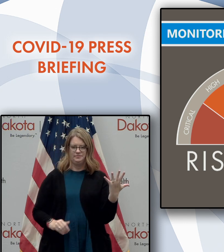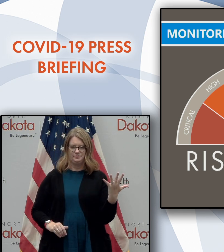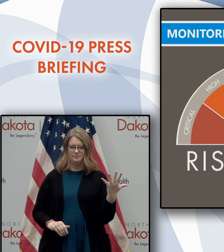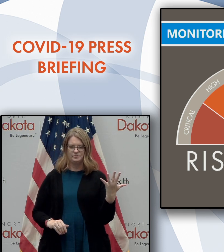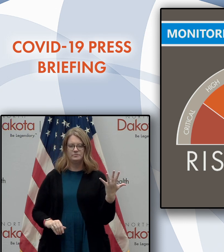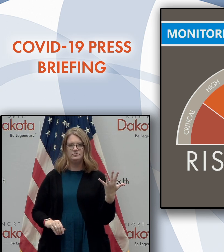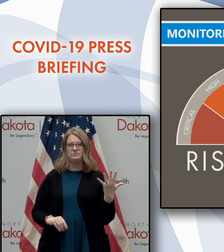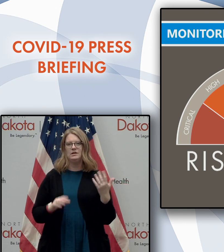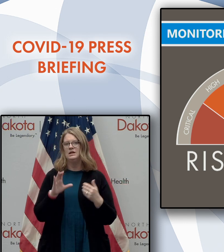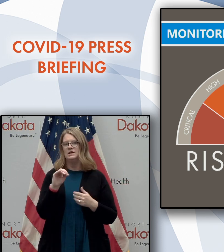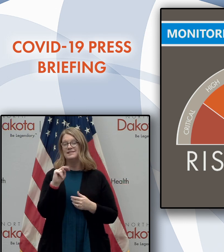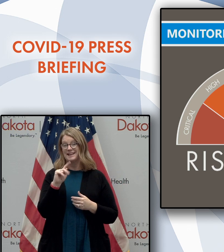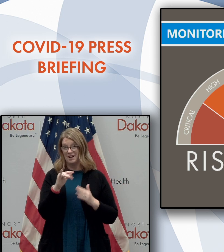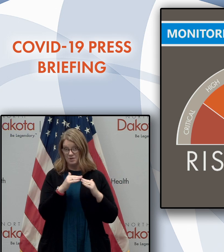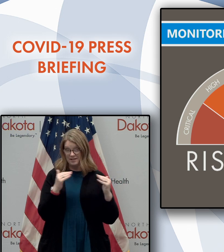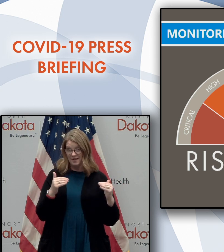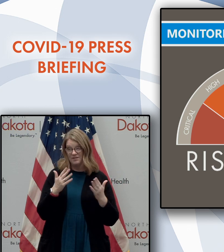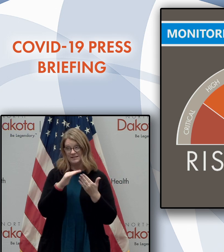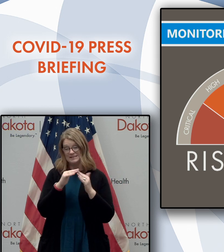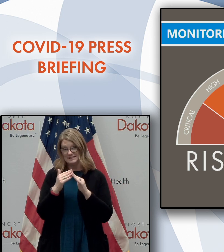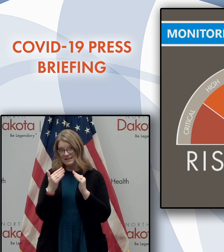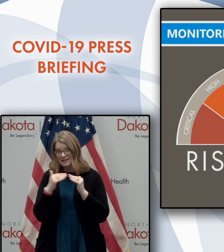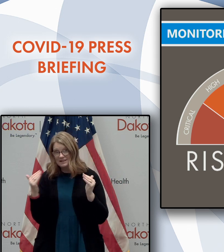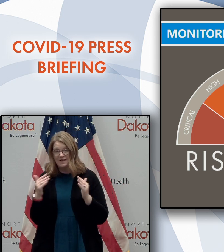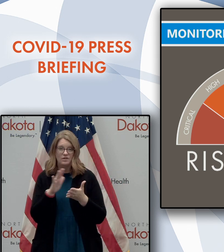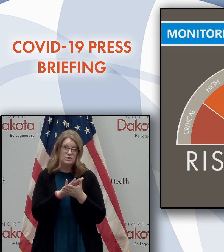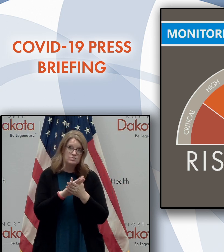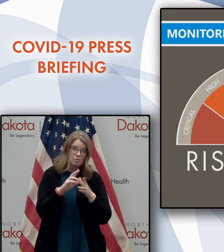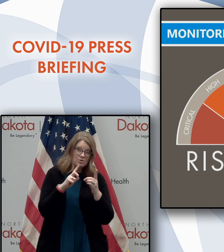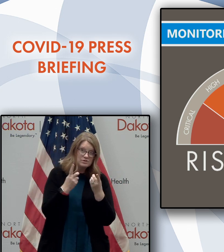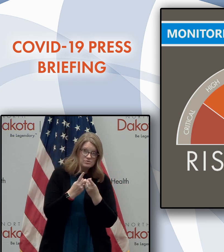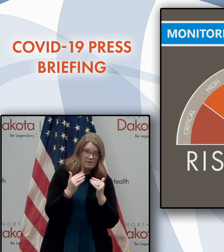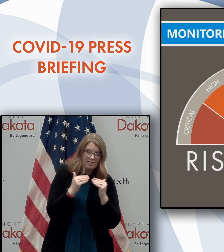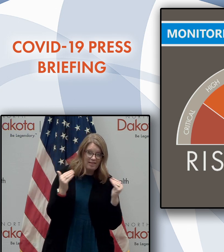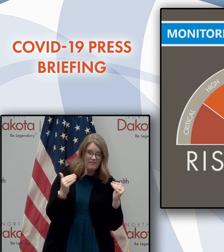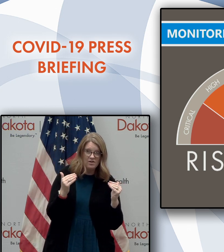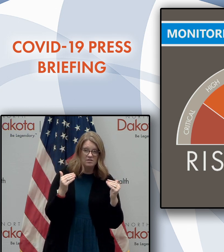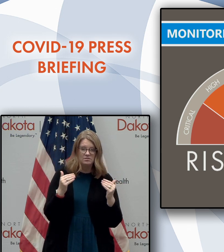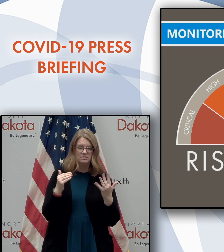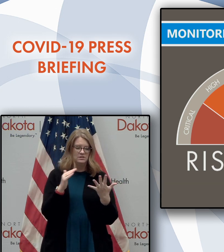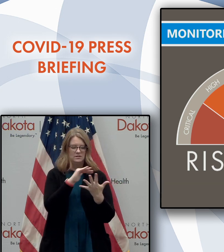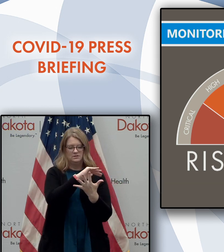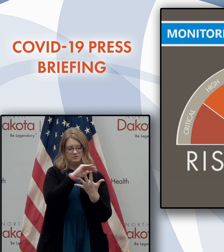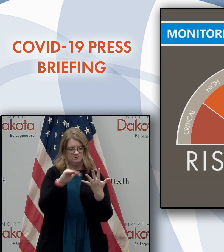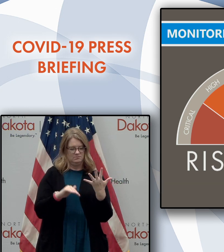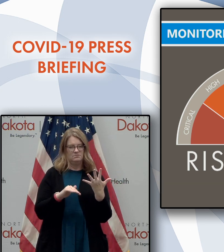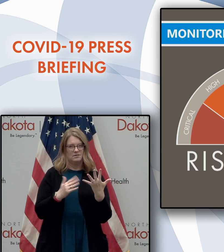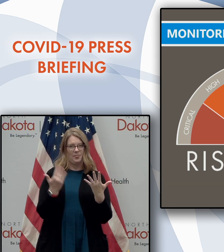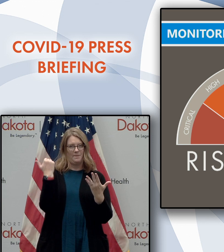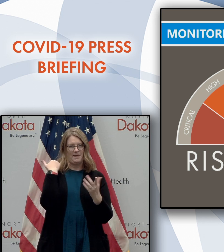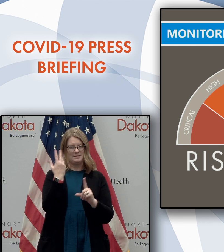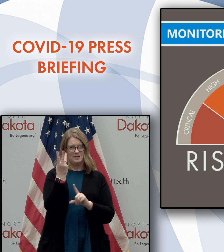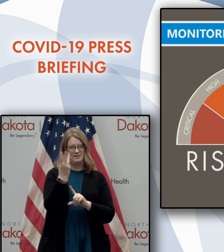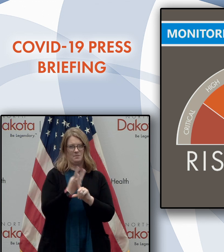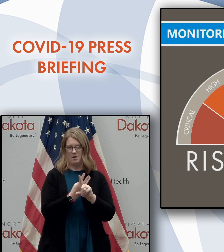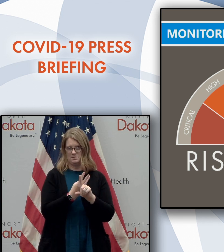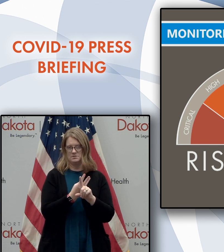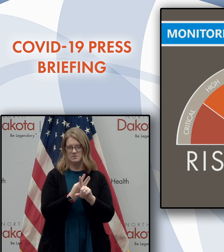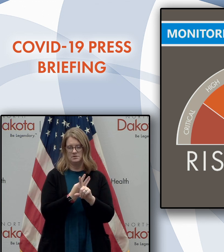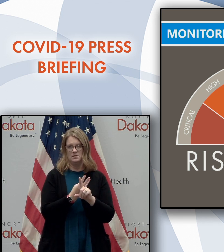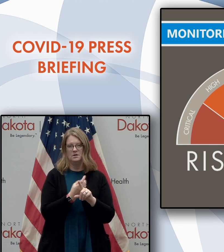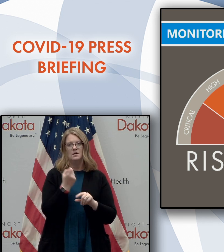county level, the city level, the business, the school district level. These guidelines were all built over the past 6 months with